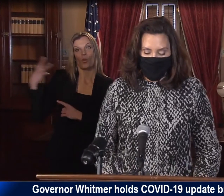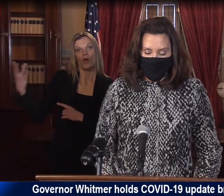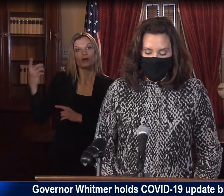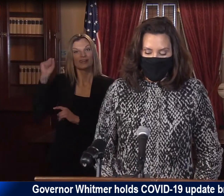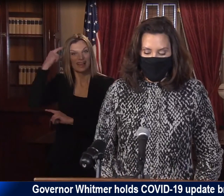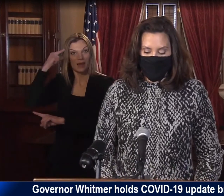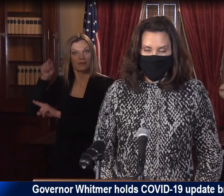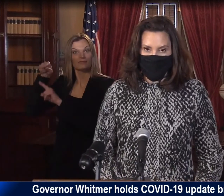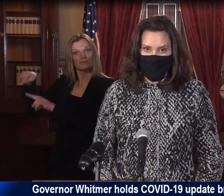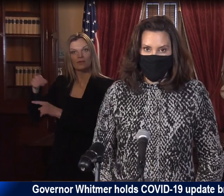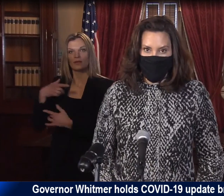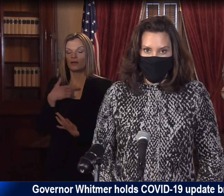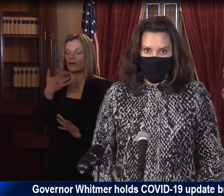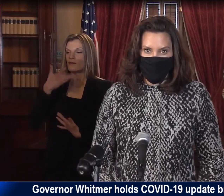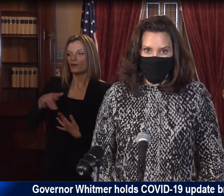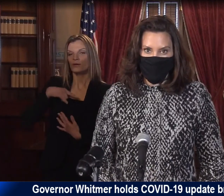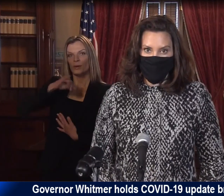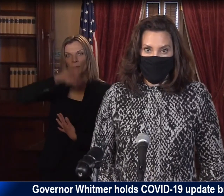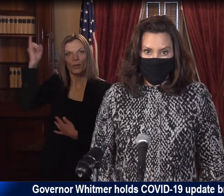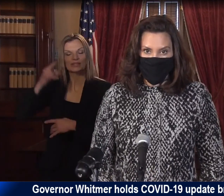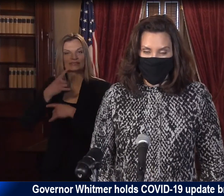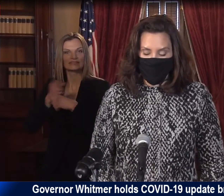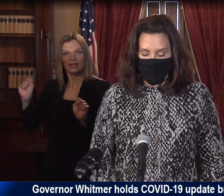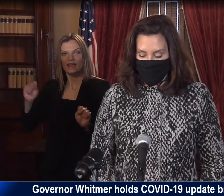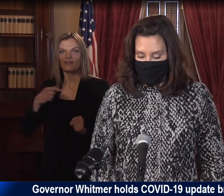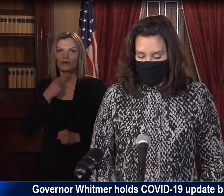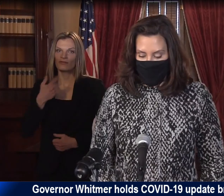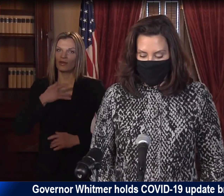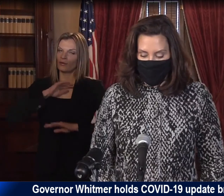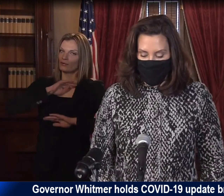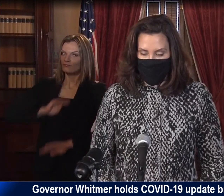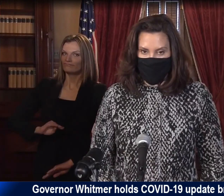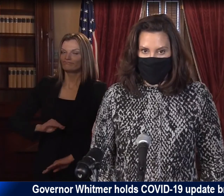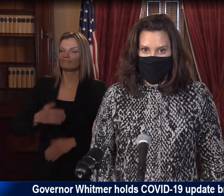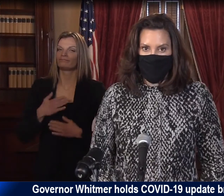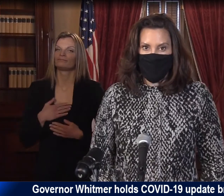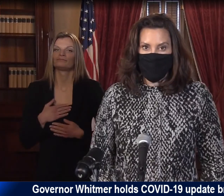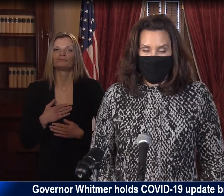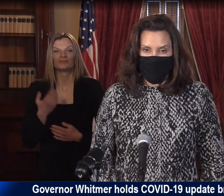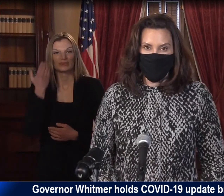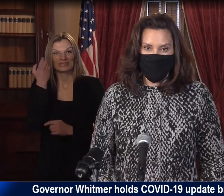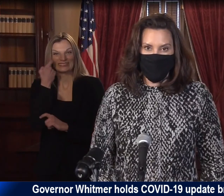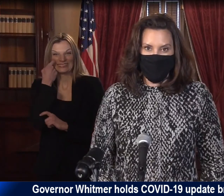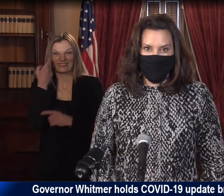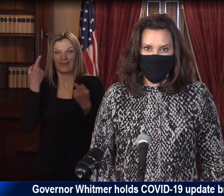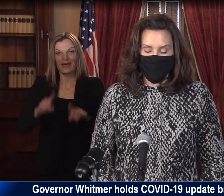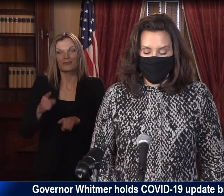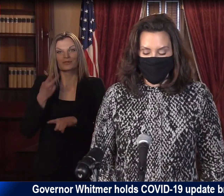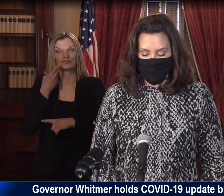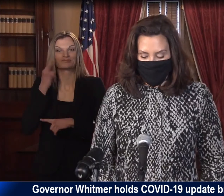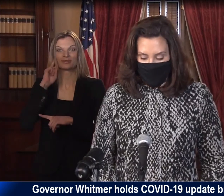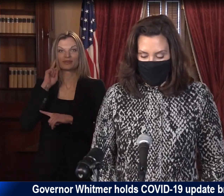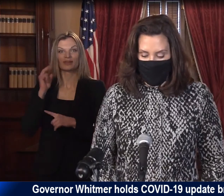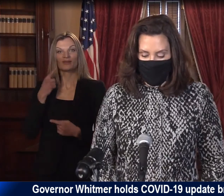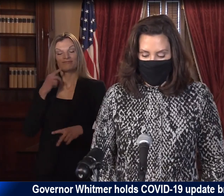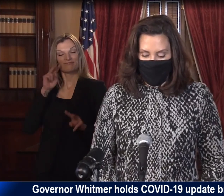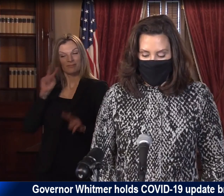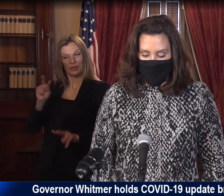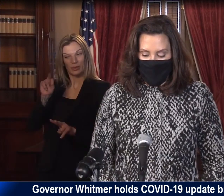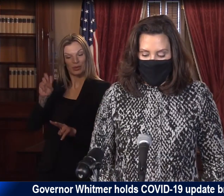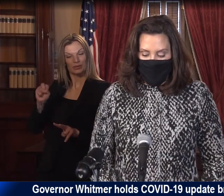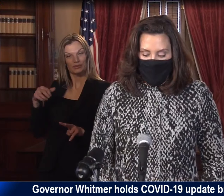safe. The events that unfolded 2 days ago, just 2 days ago, were appalling and